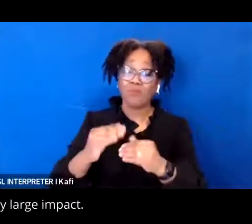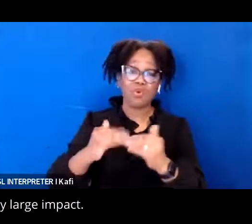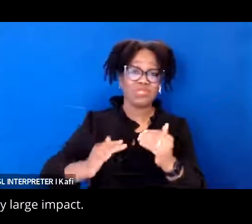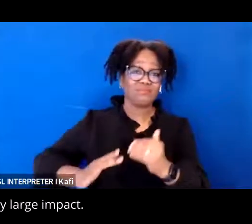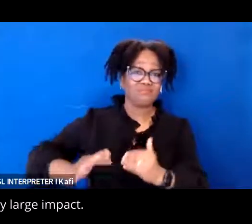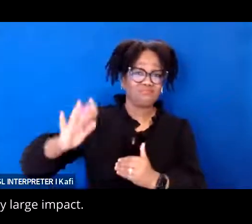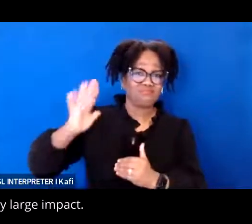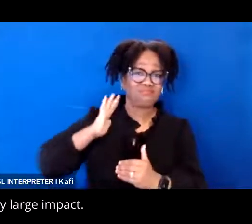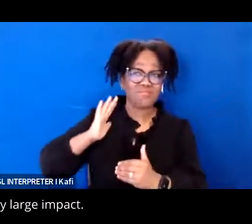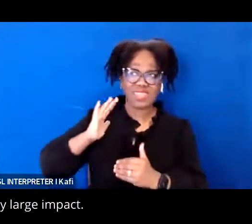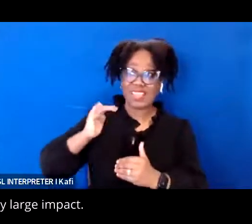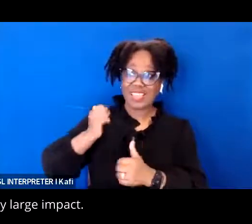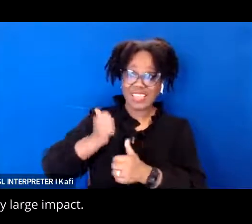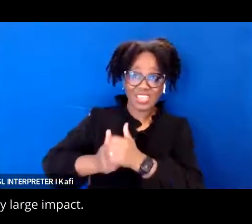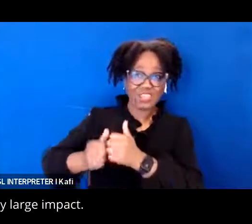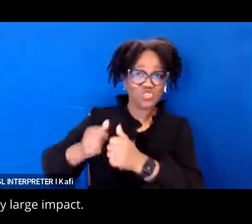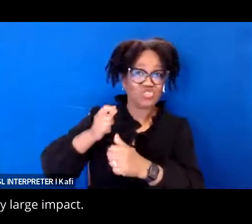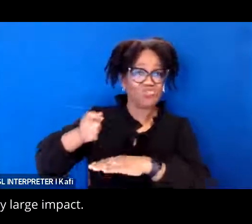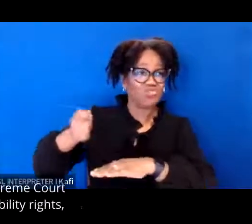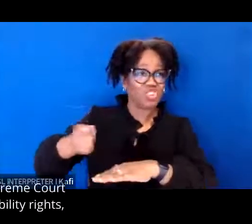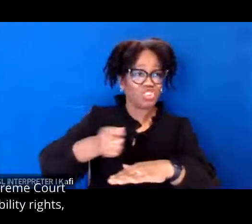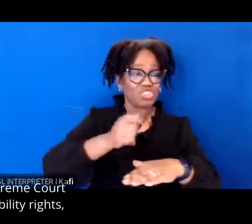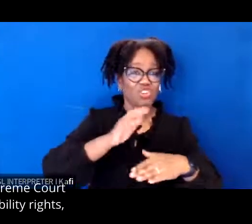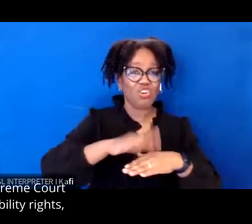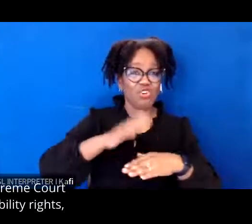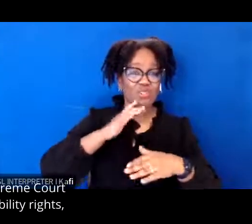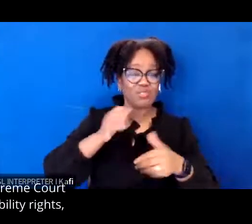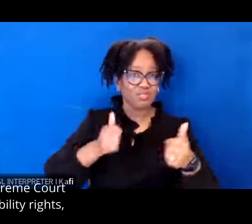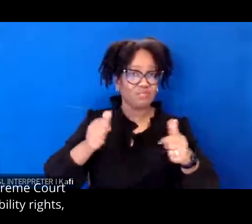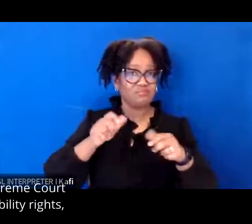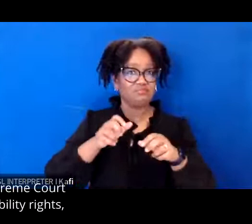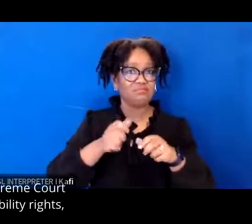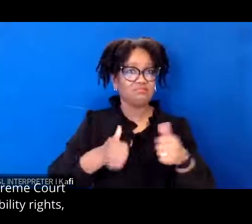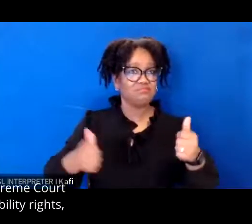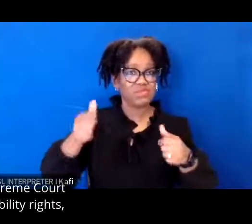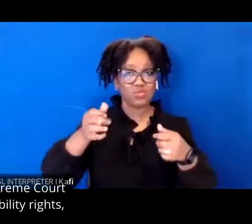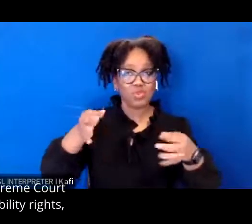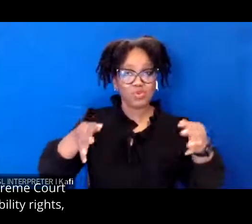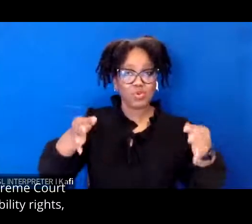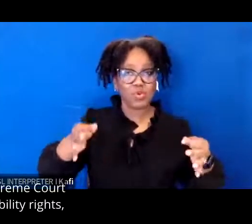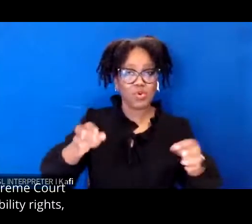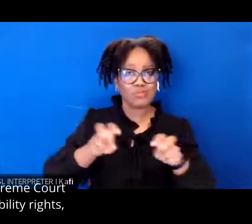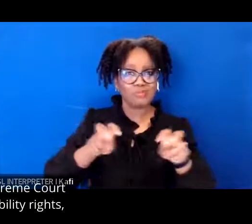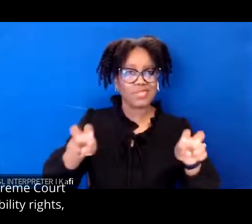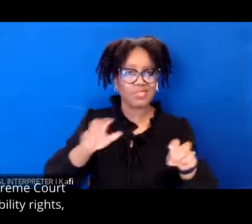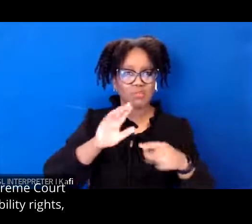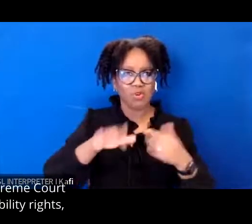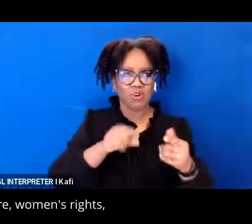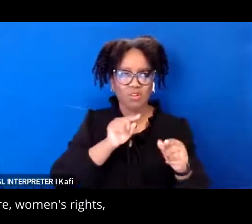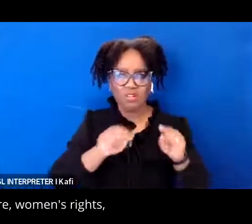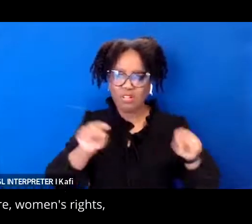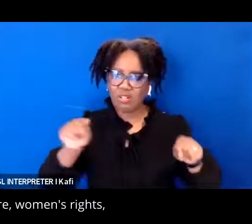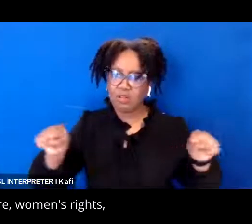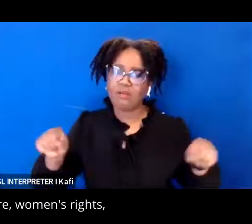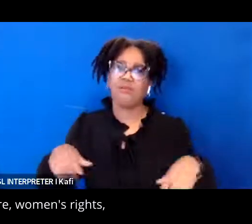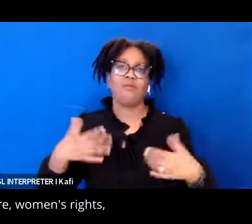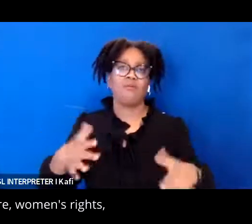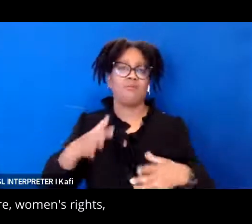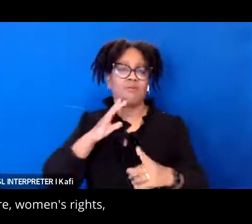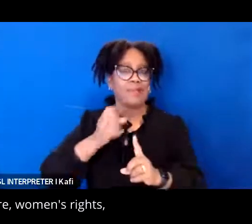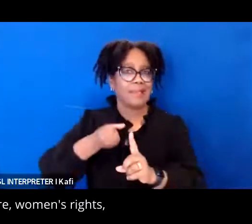makes an incredibly large impact we've seen supreme court cases over disability rights voting